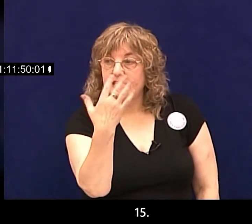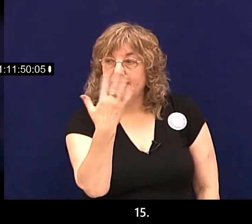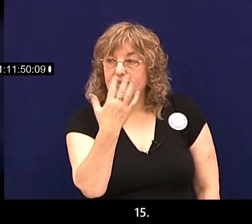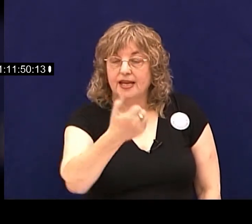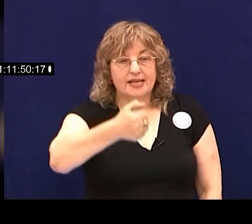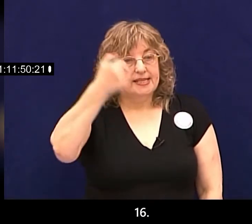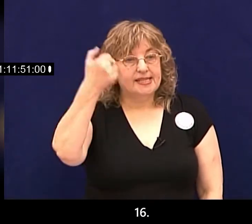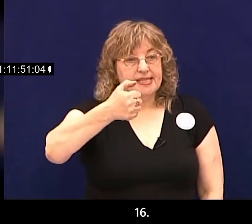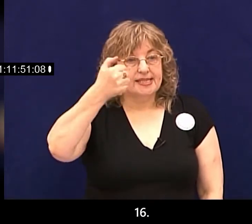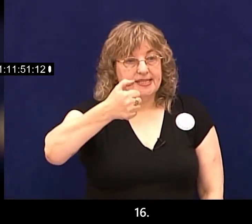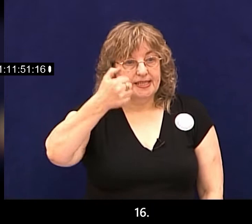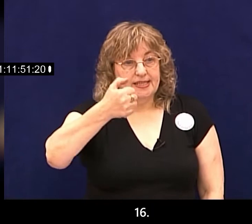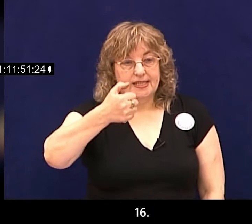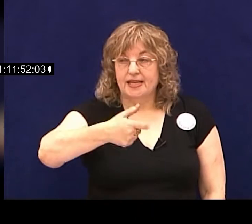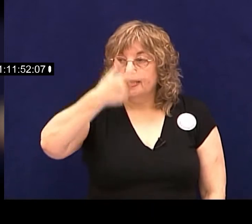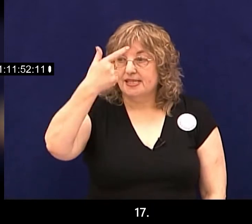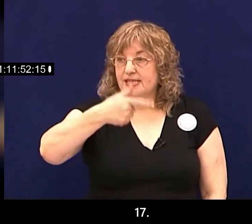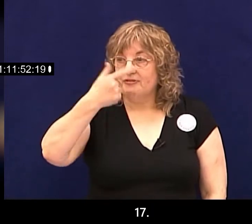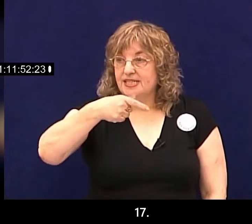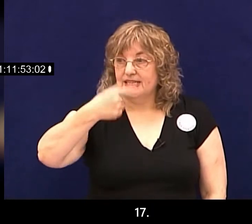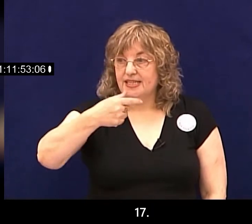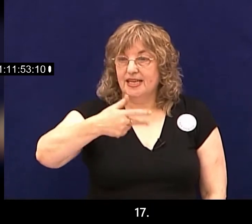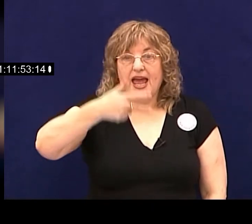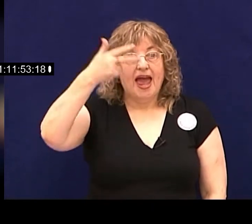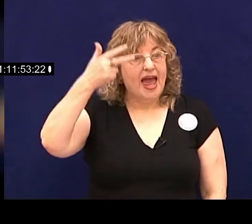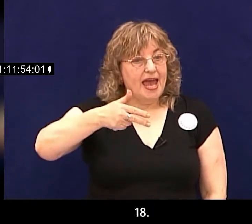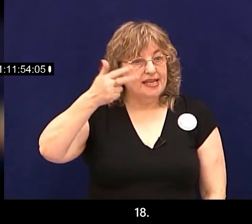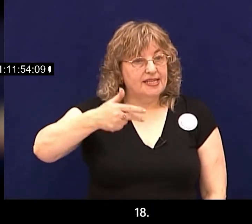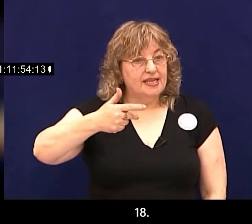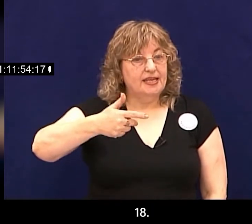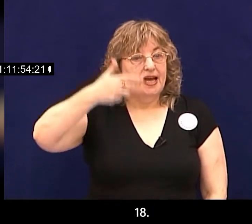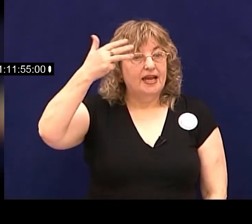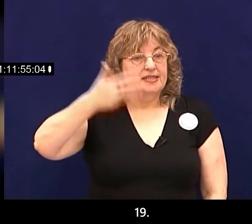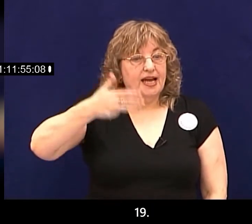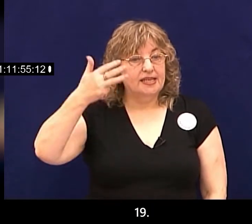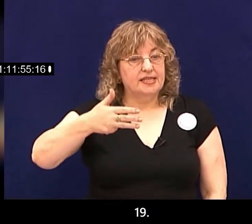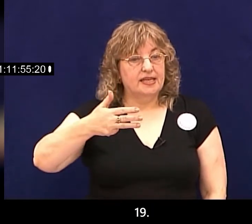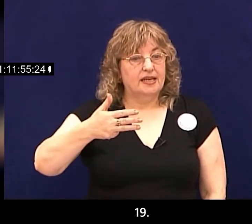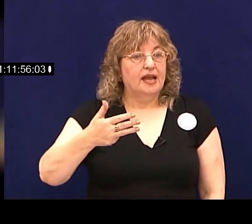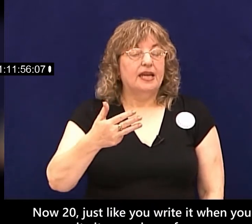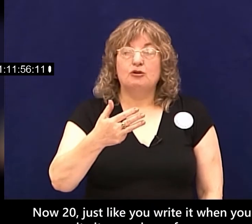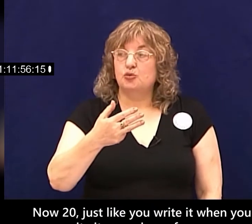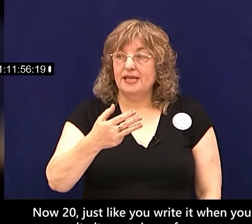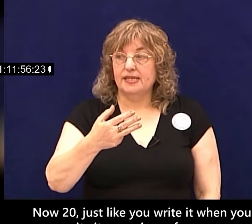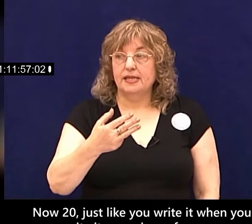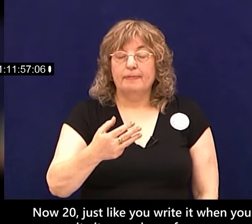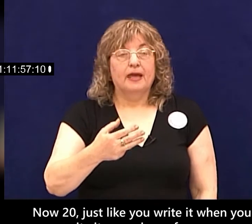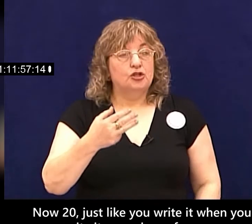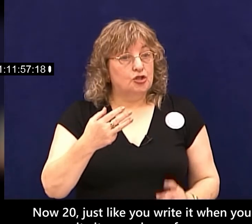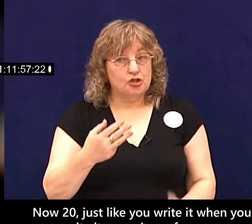15, 16, 17, 18, 19. Now 20, just like